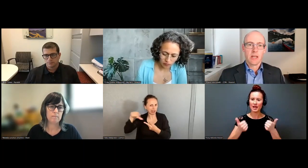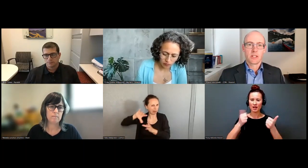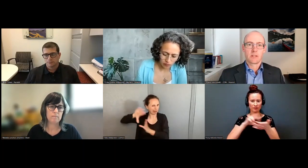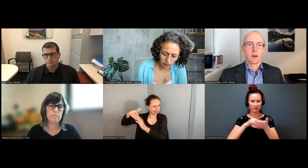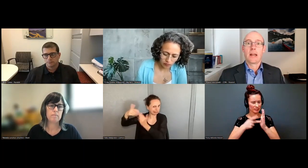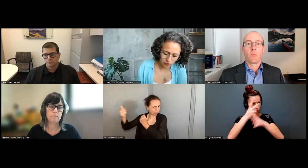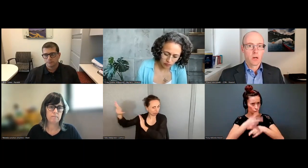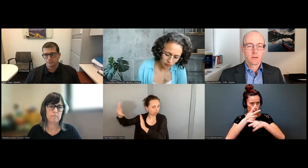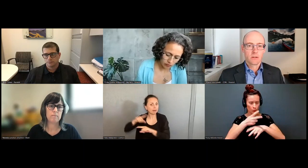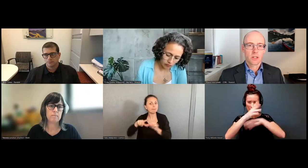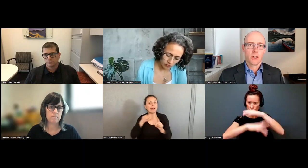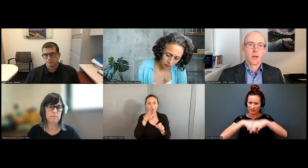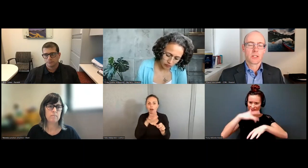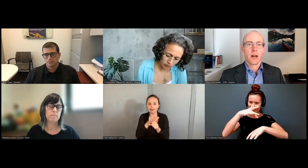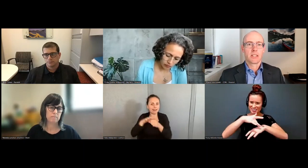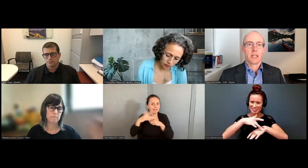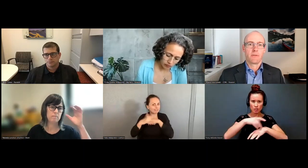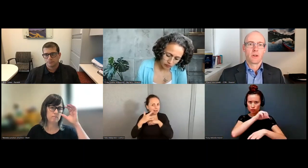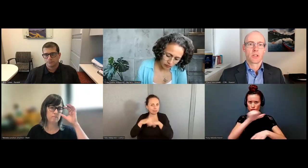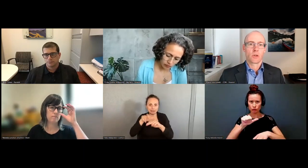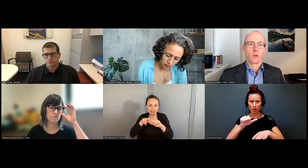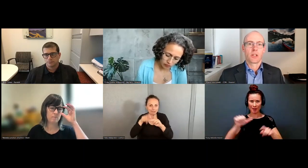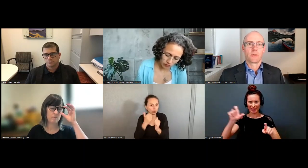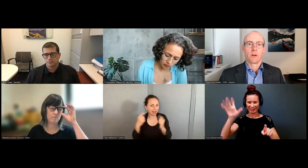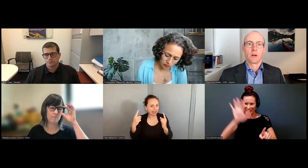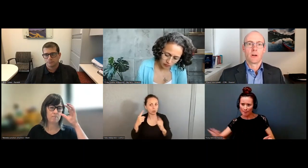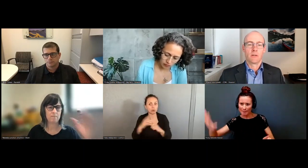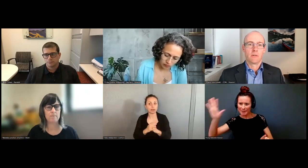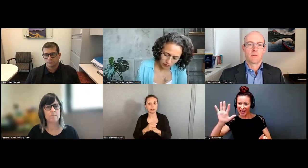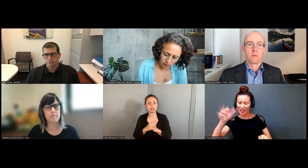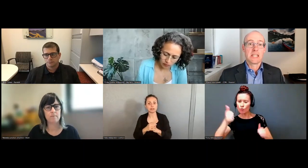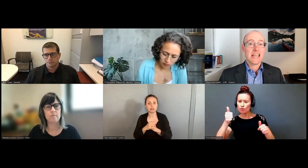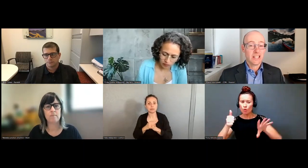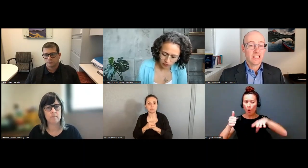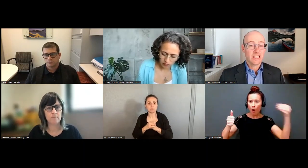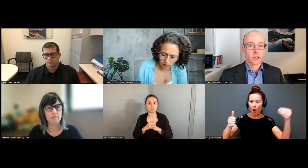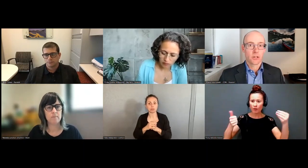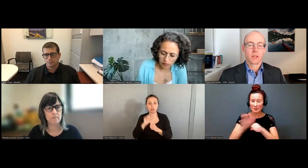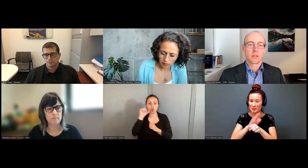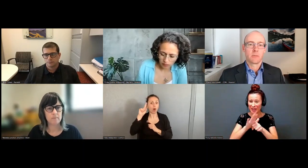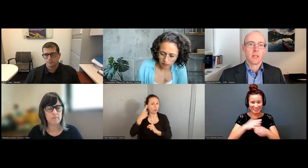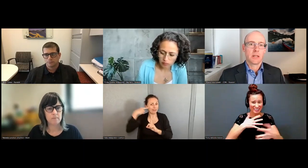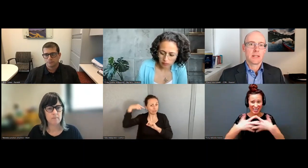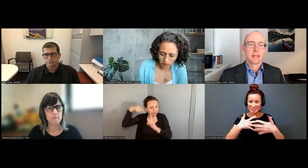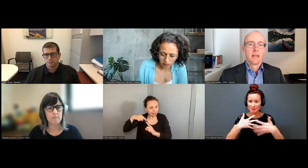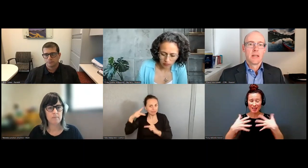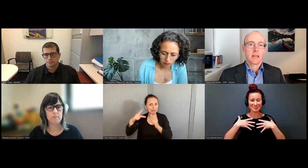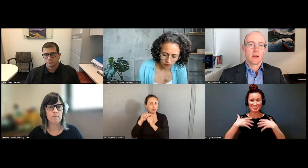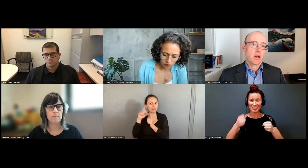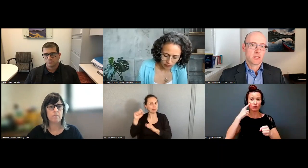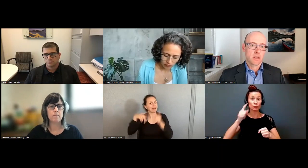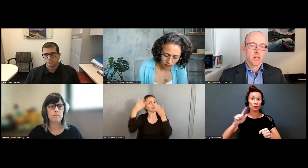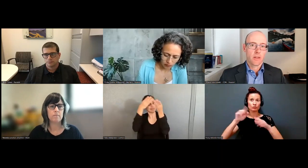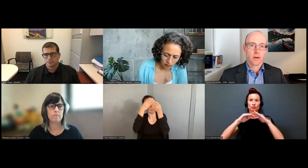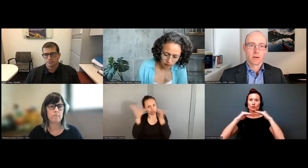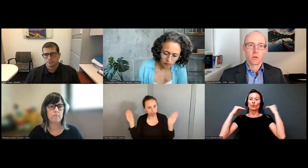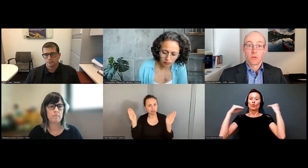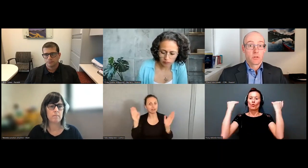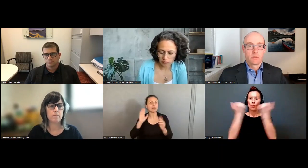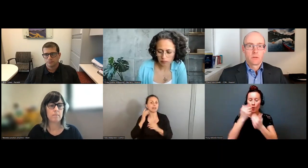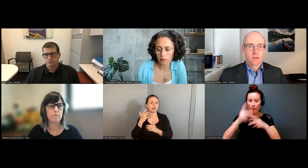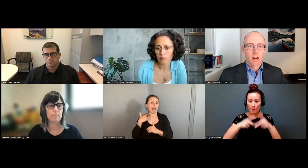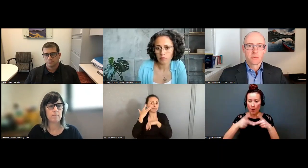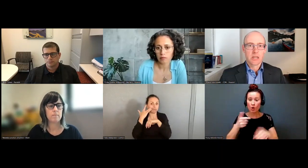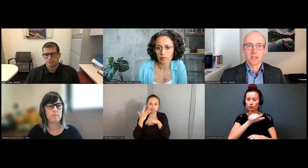enough spaces for anyone. So it's not as if there's a shortage particularly for children with disabilities in comparison to other